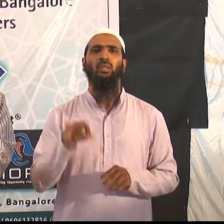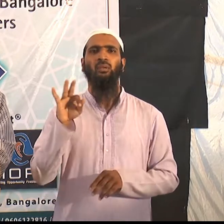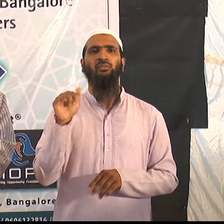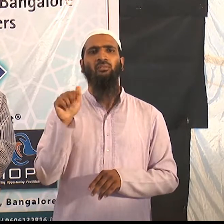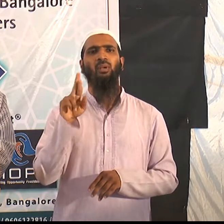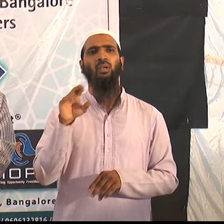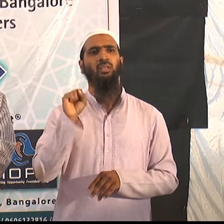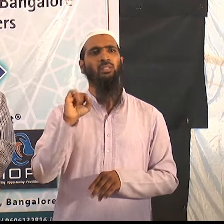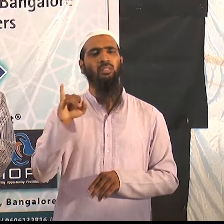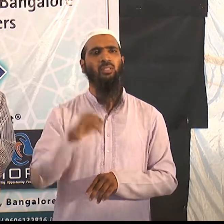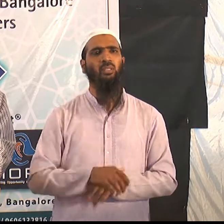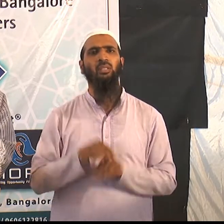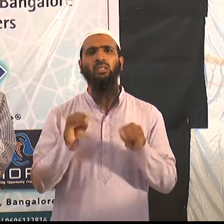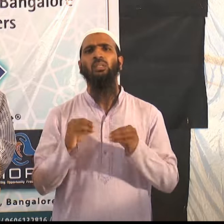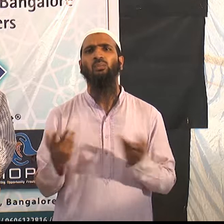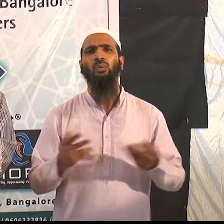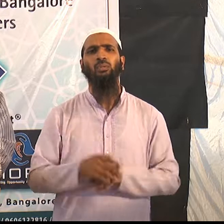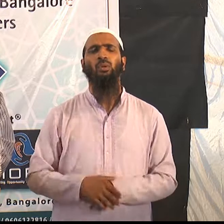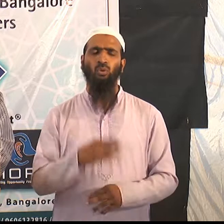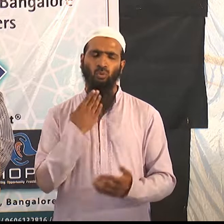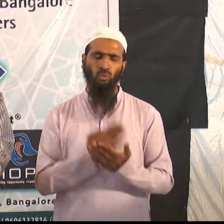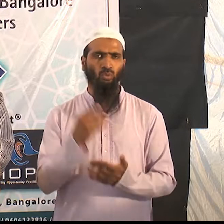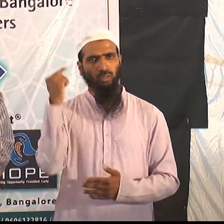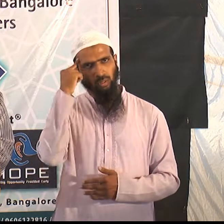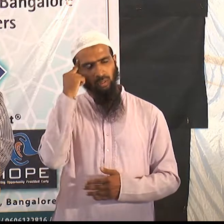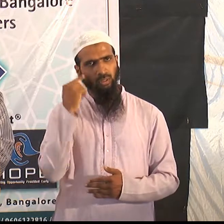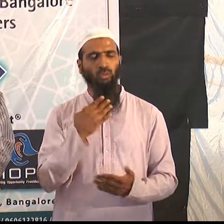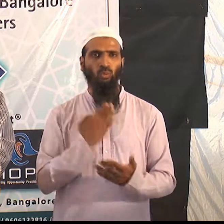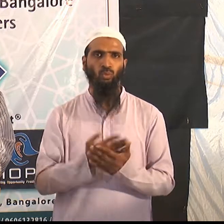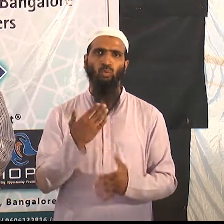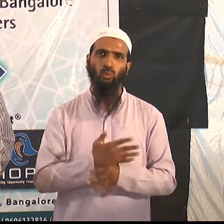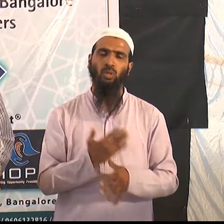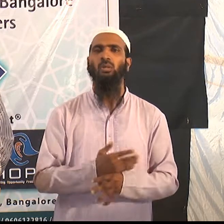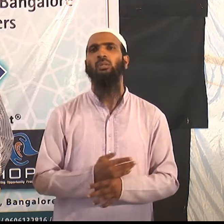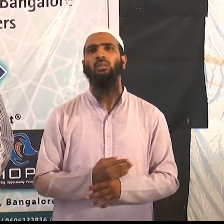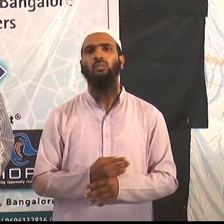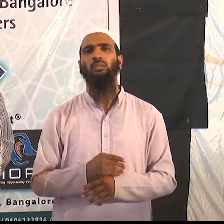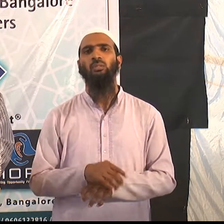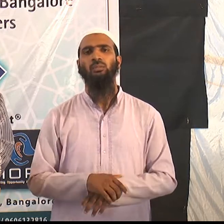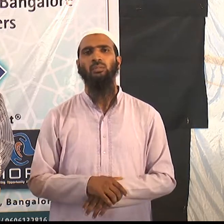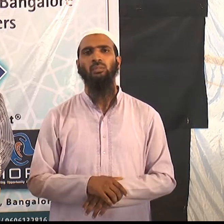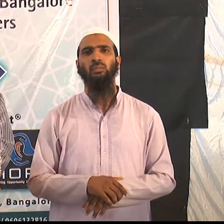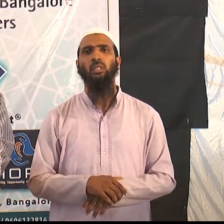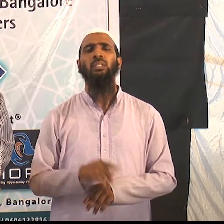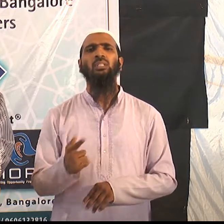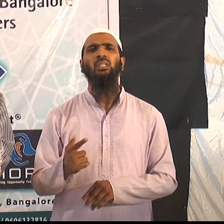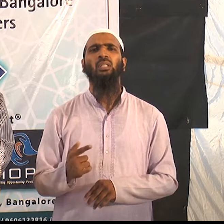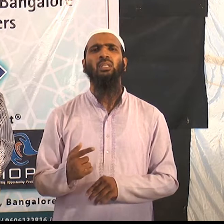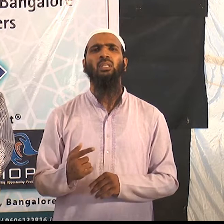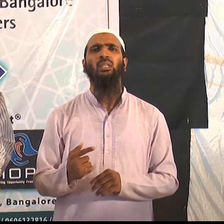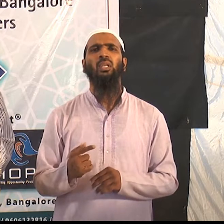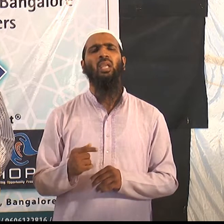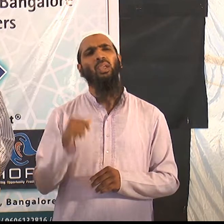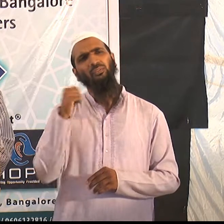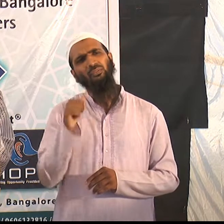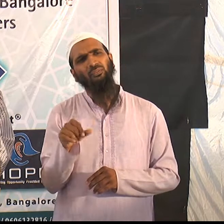thoughts, good words, and good deeds. There is a convergence of all religions.